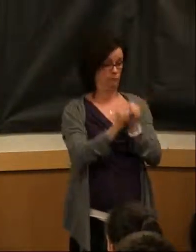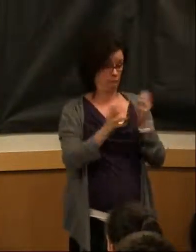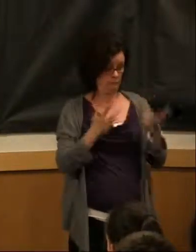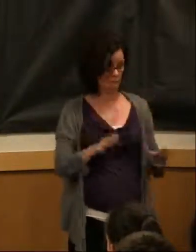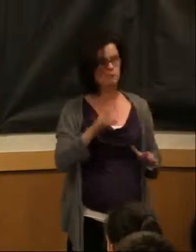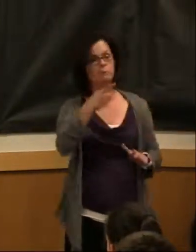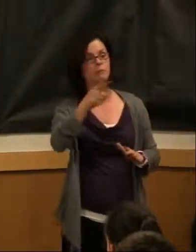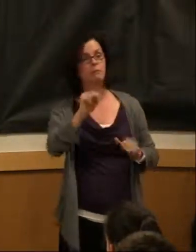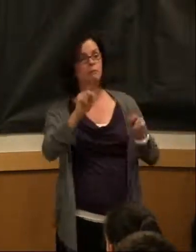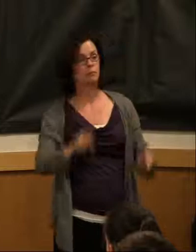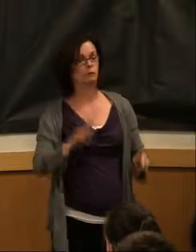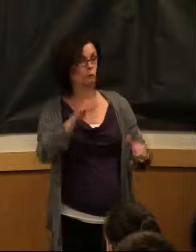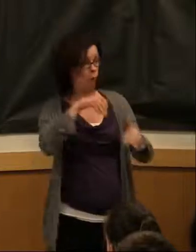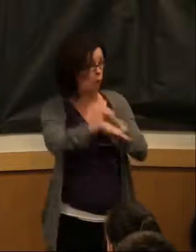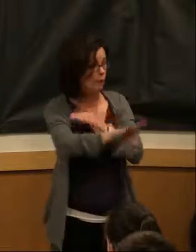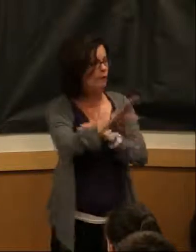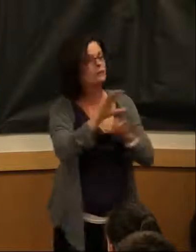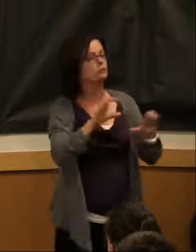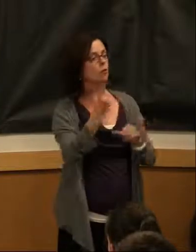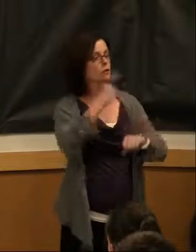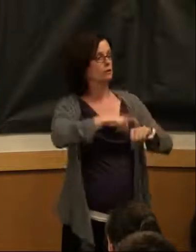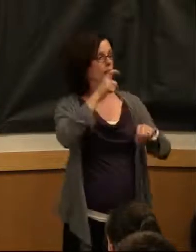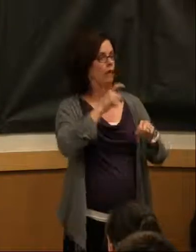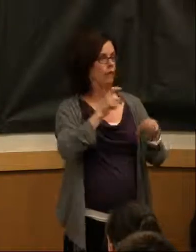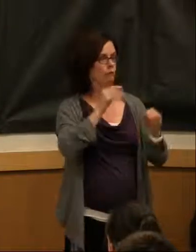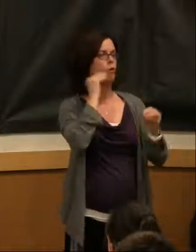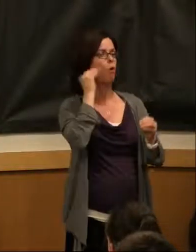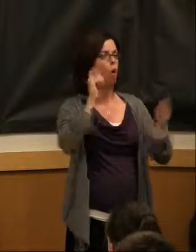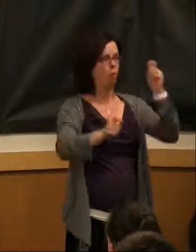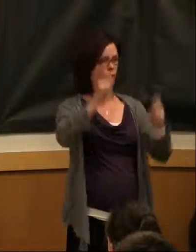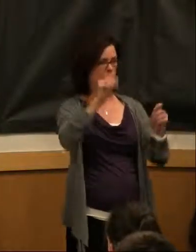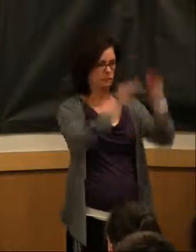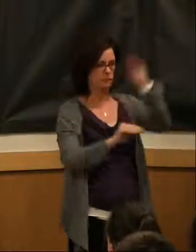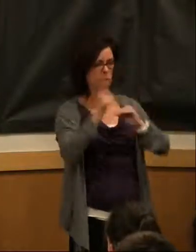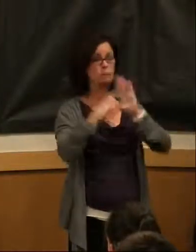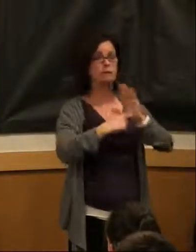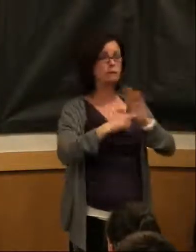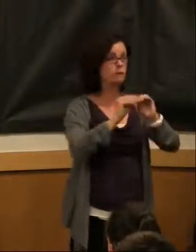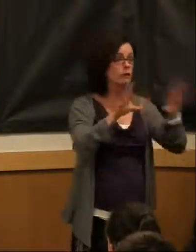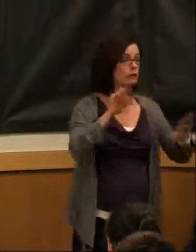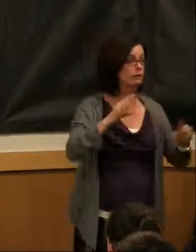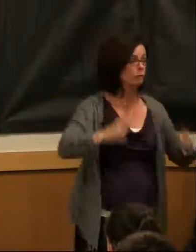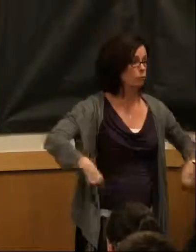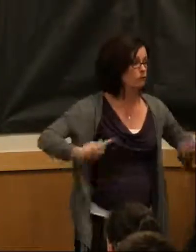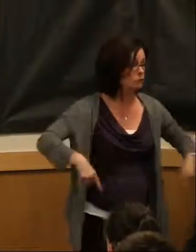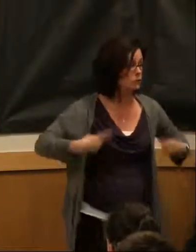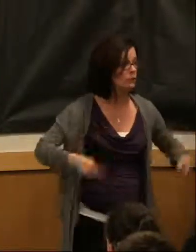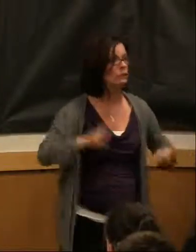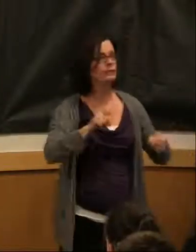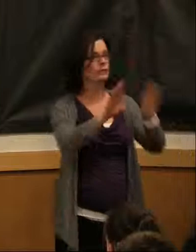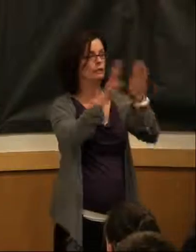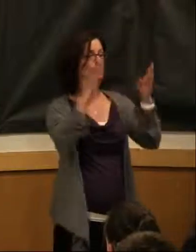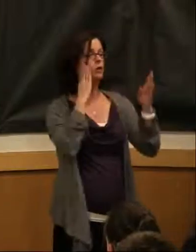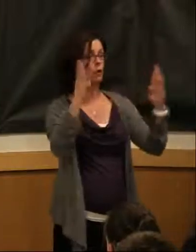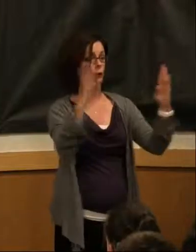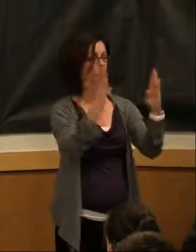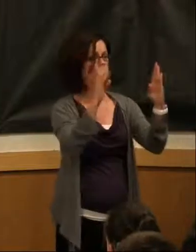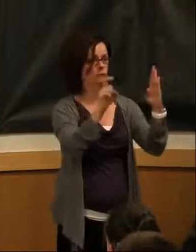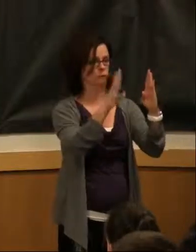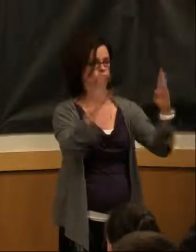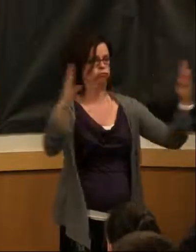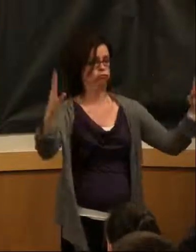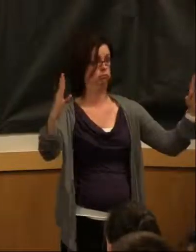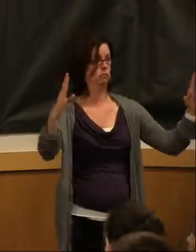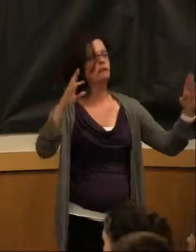a one-time home modification. If you're in a wheelchair and you need your doors widened, she will go in and